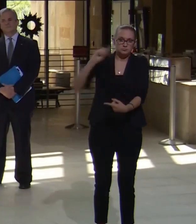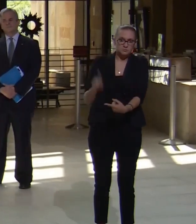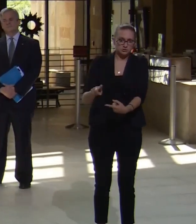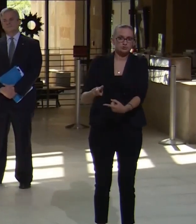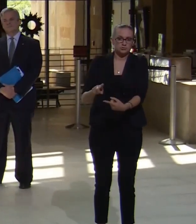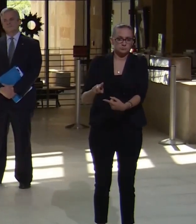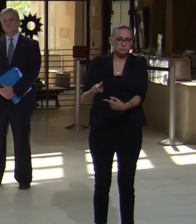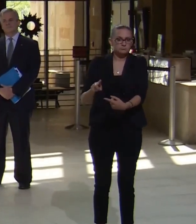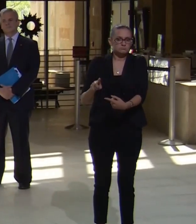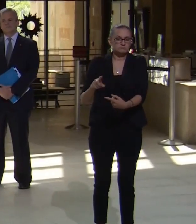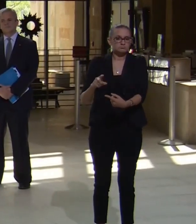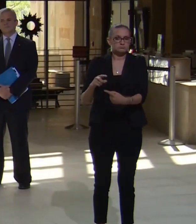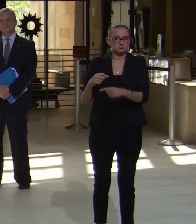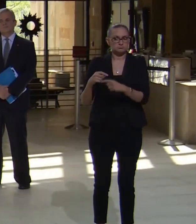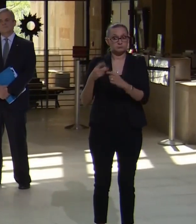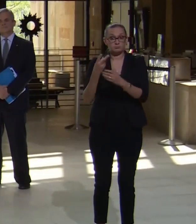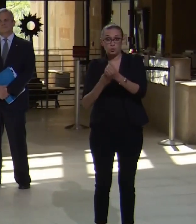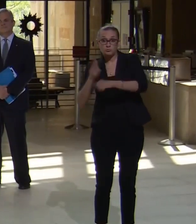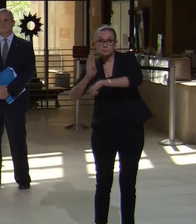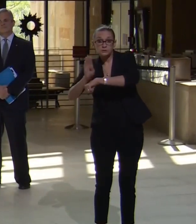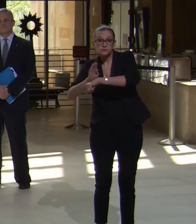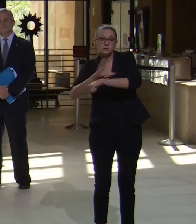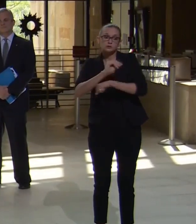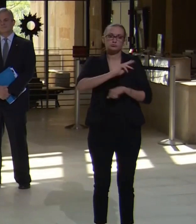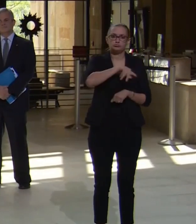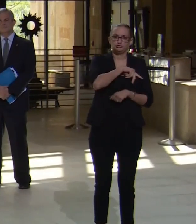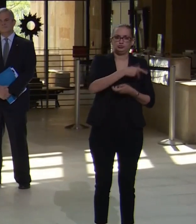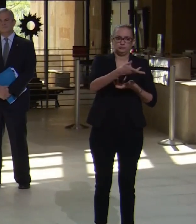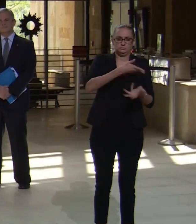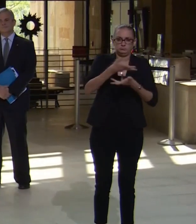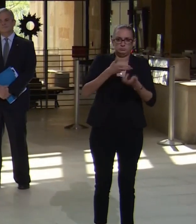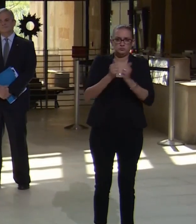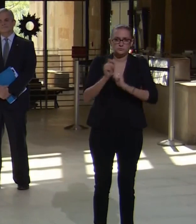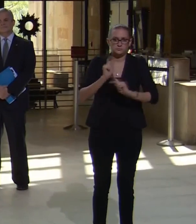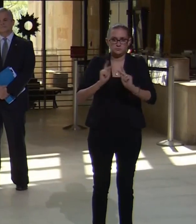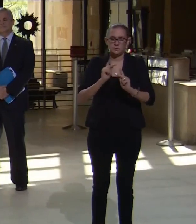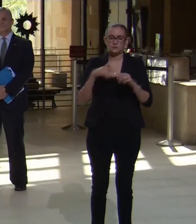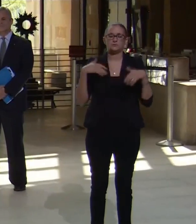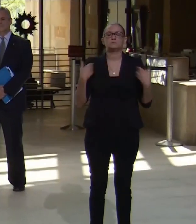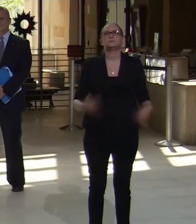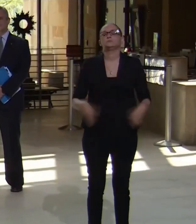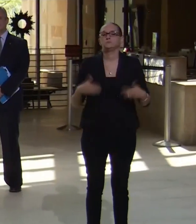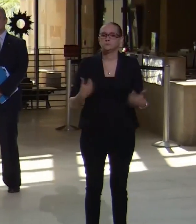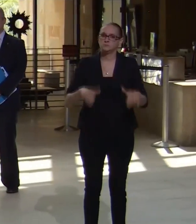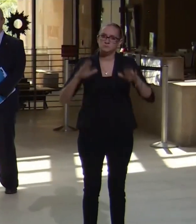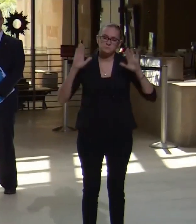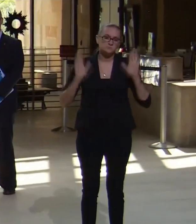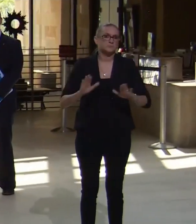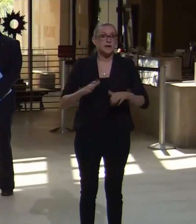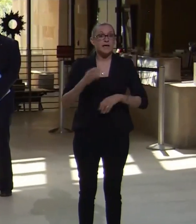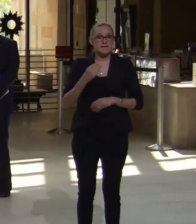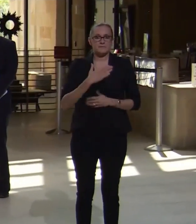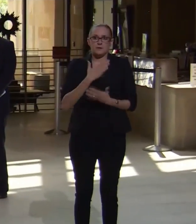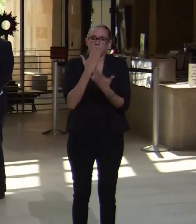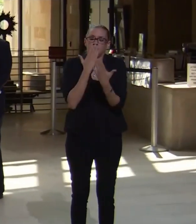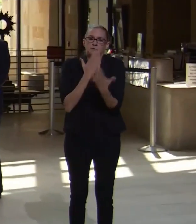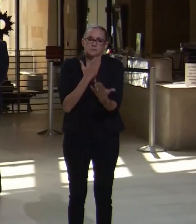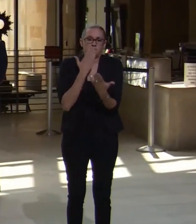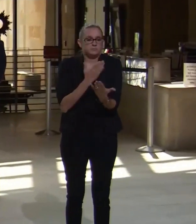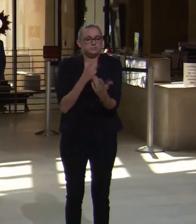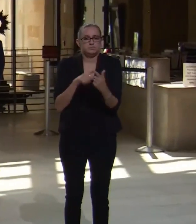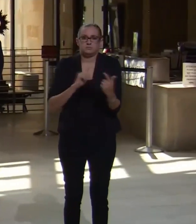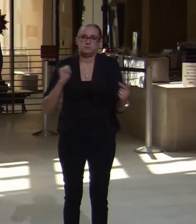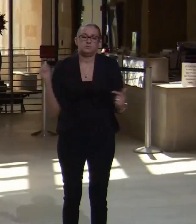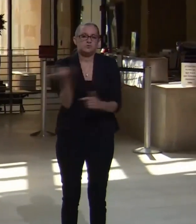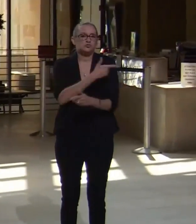reduction in both business and personal interactions. That is tremendous. And my gratitude goes out to